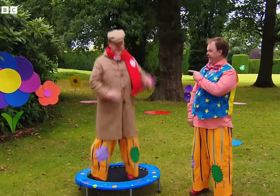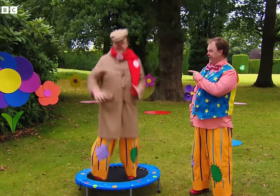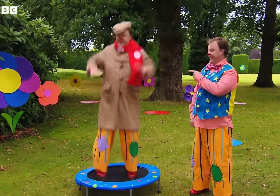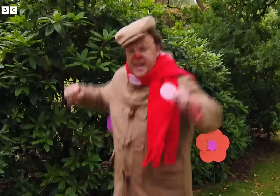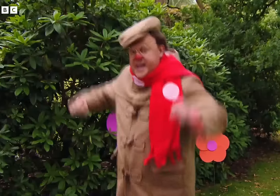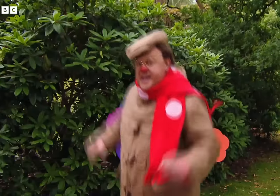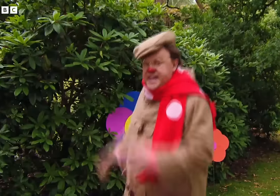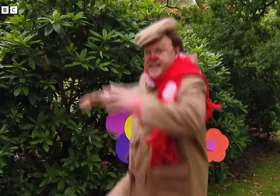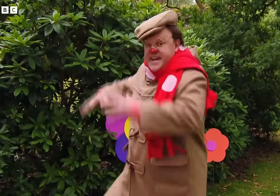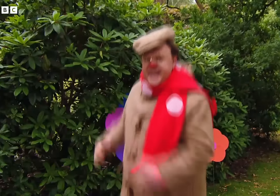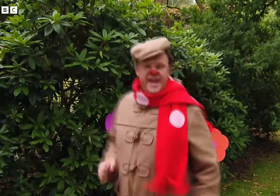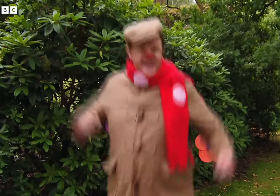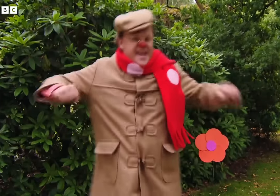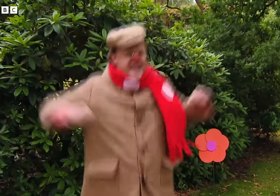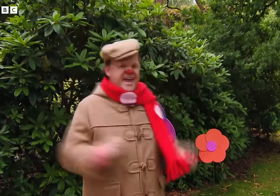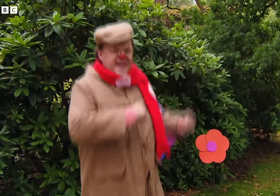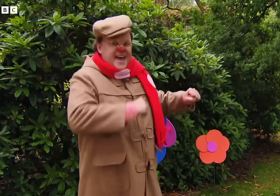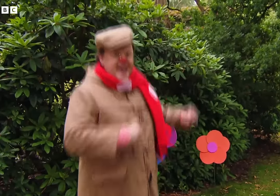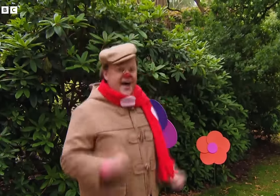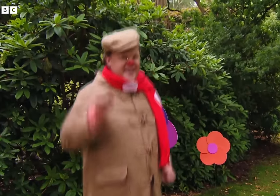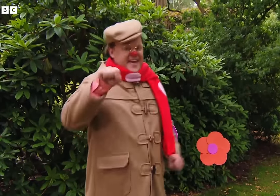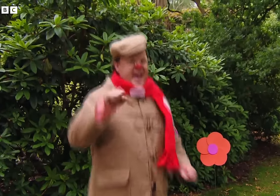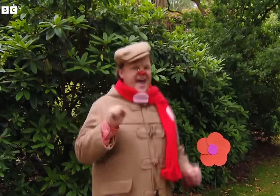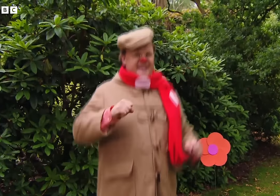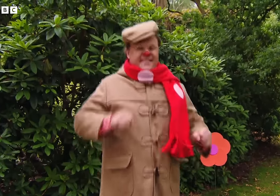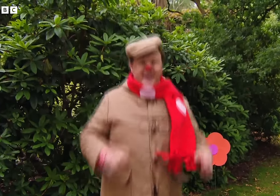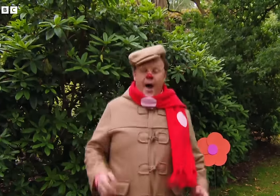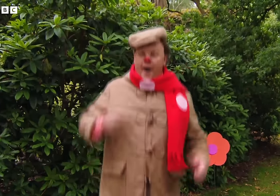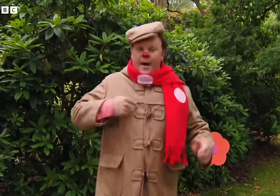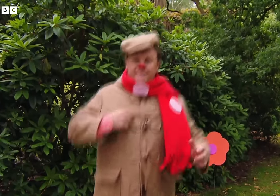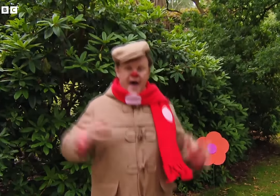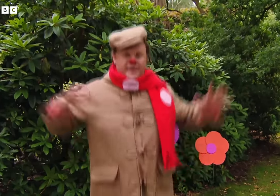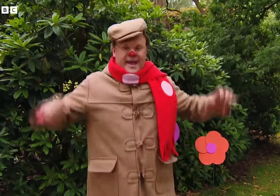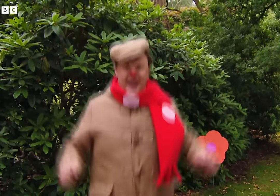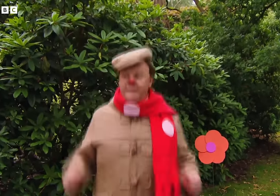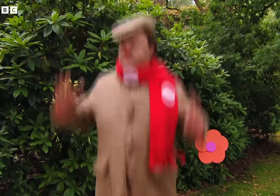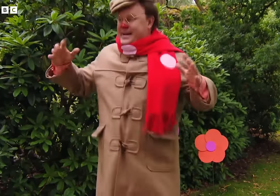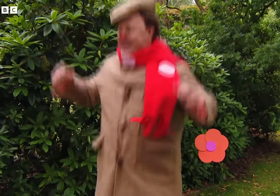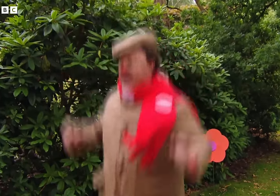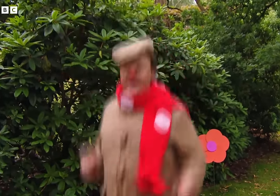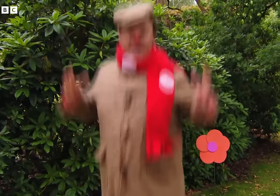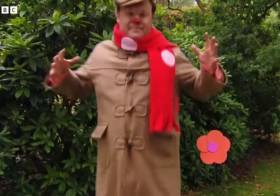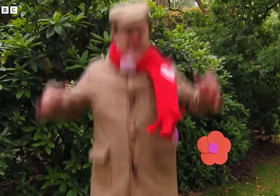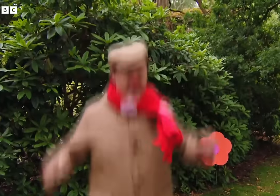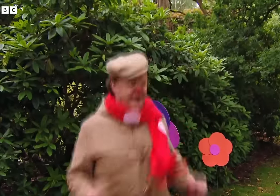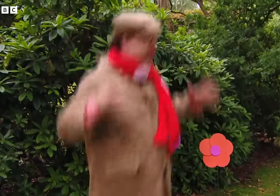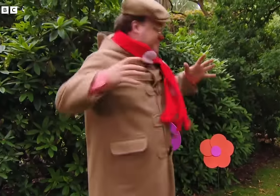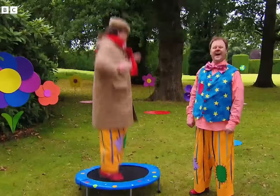Are you bouncing on your trampoline? Yes. I'm going up and down, up, down, up,